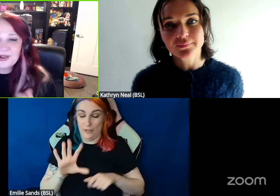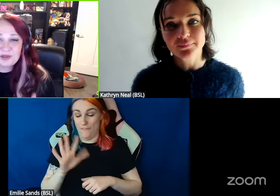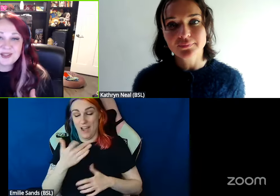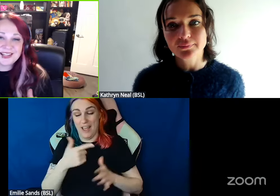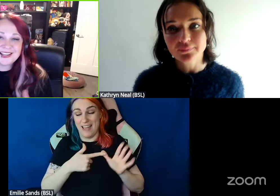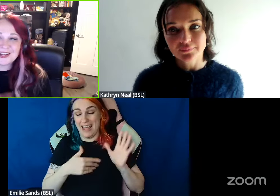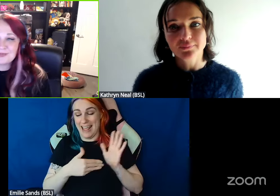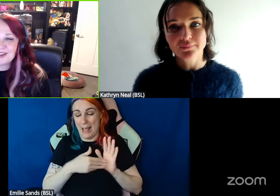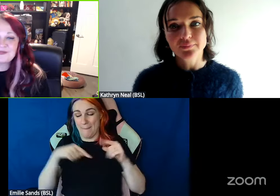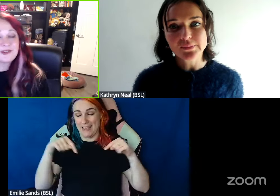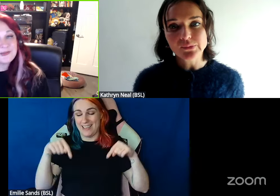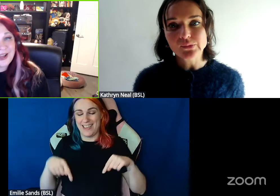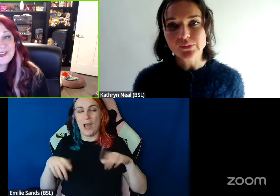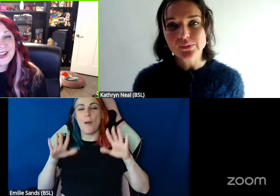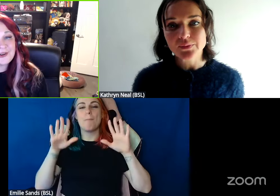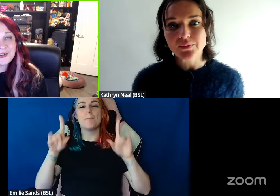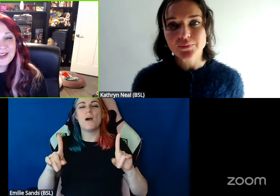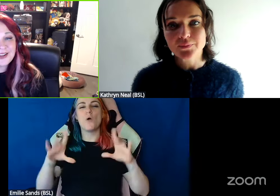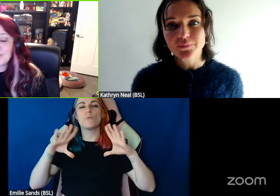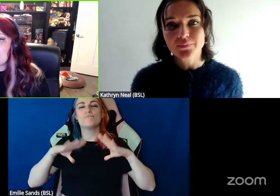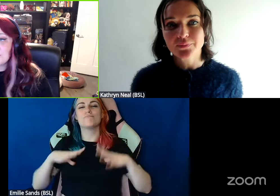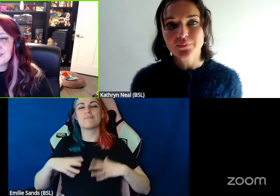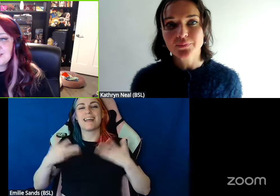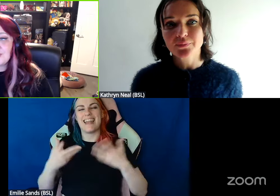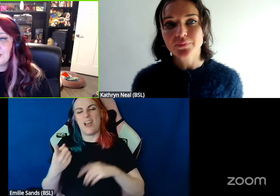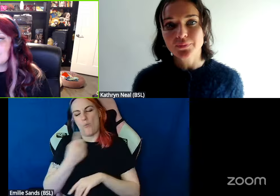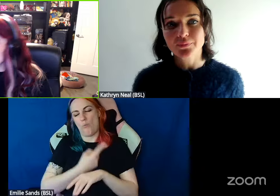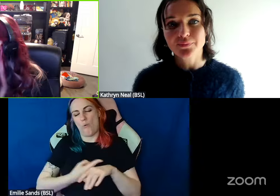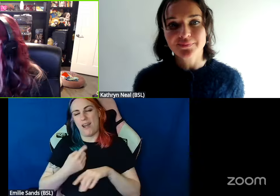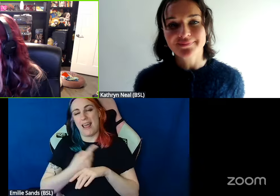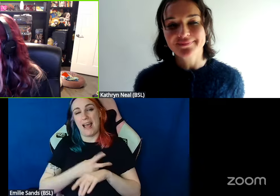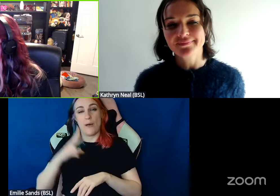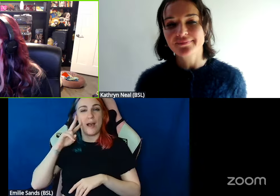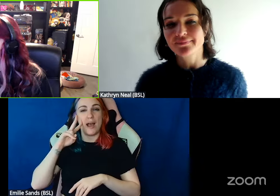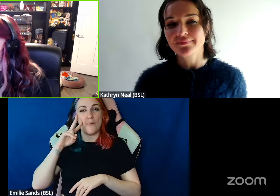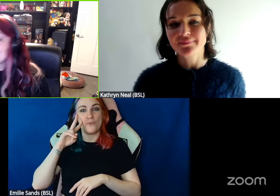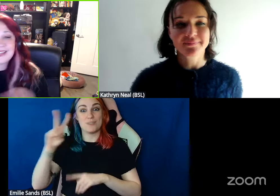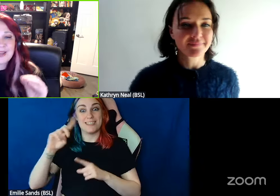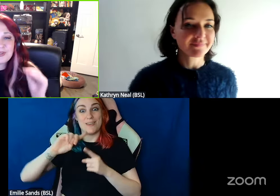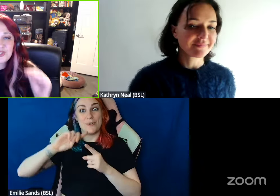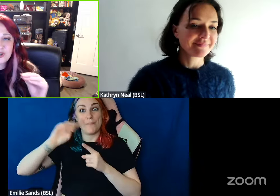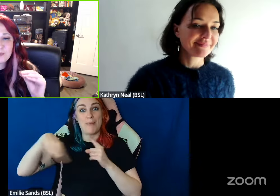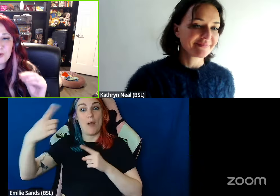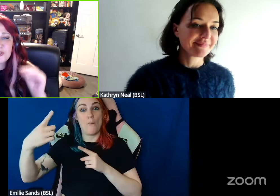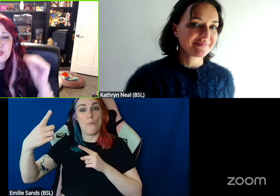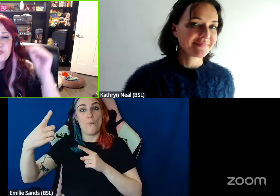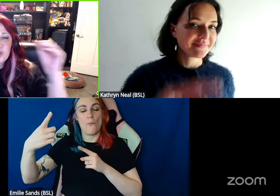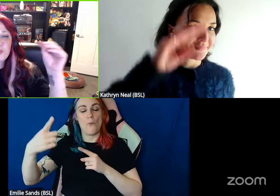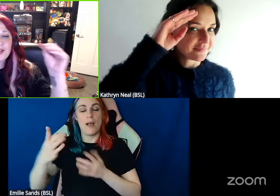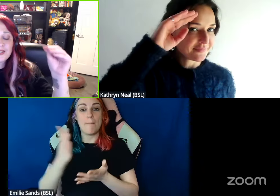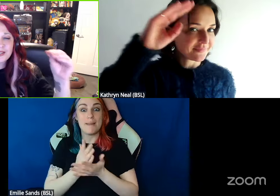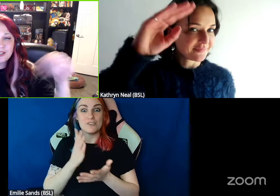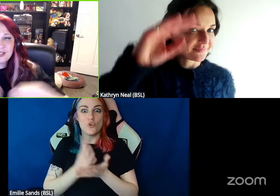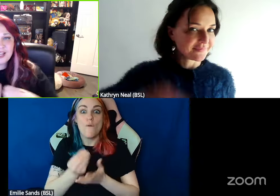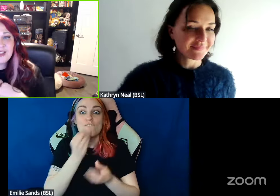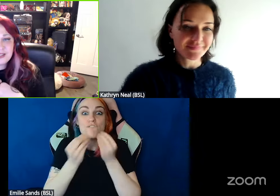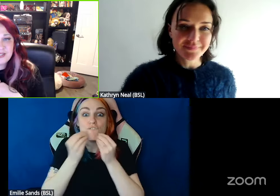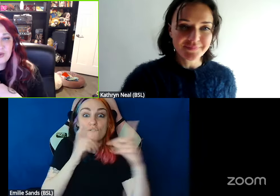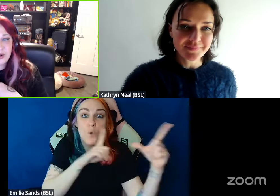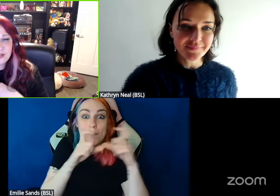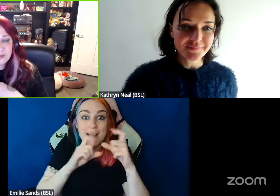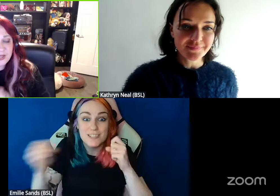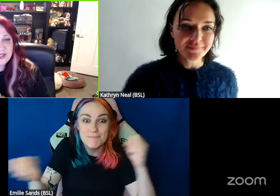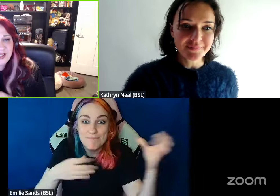So we'll be taking a break for about an hour, and then we will see you on the flip side. Of course, again, be sure to post your food pics in